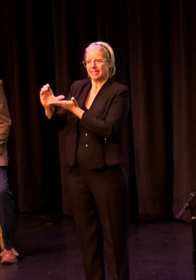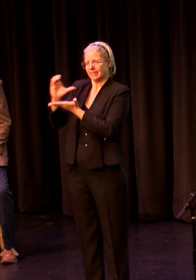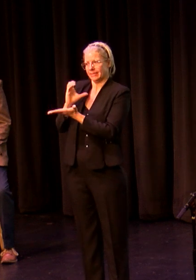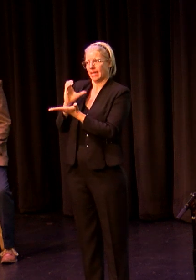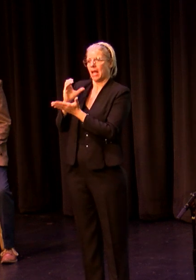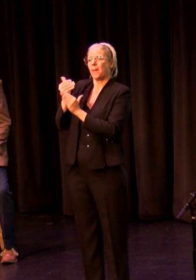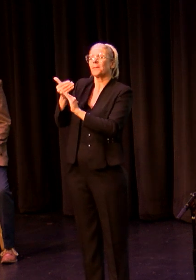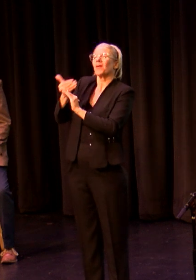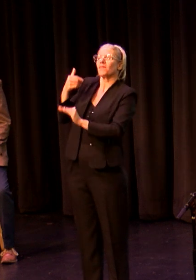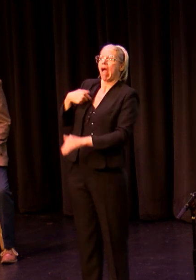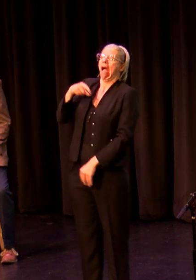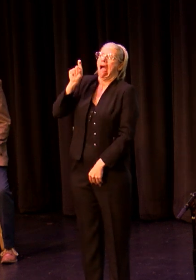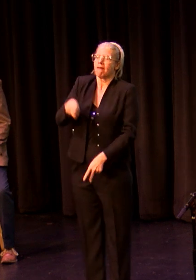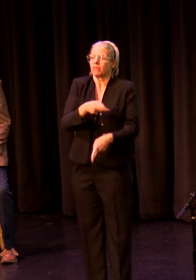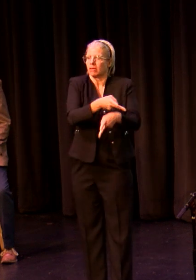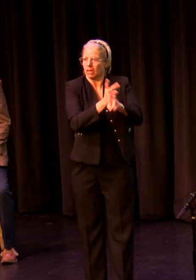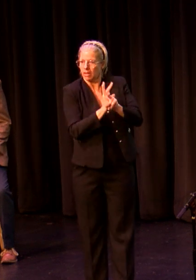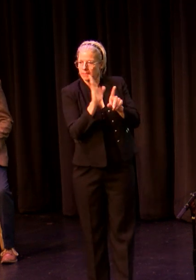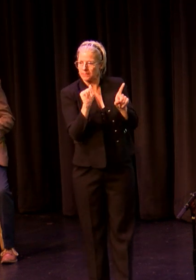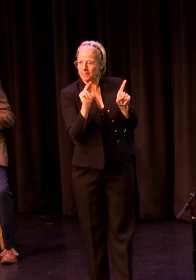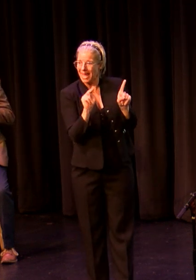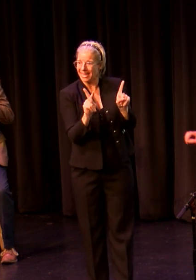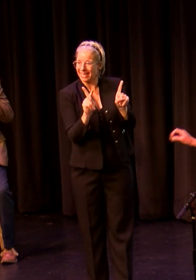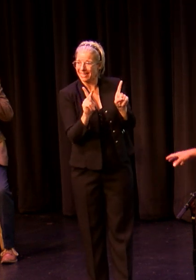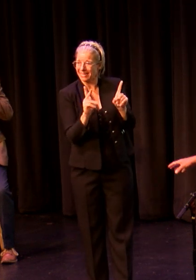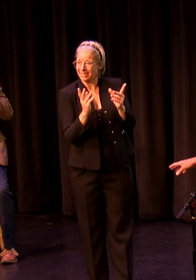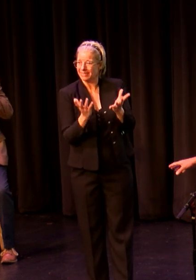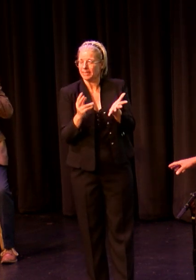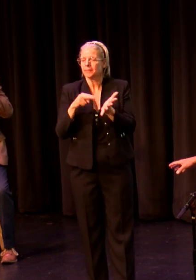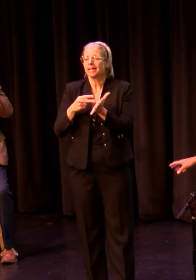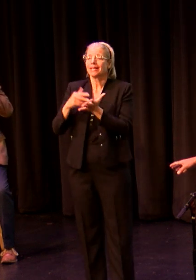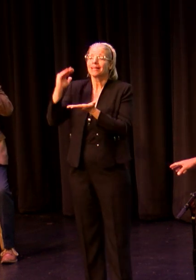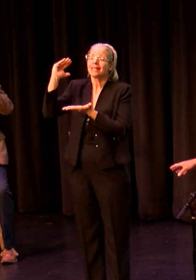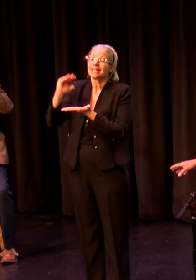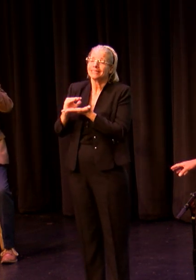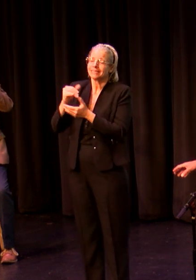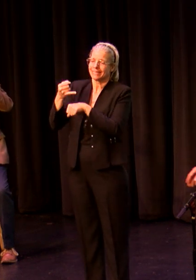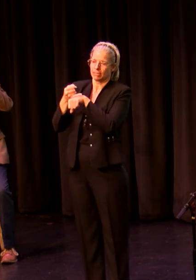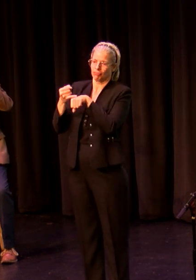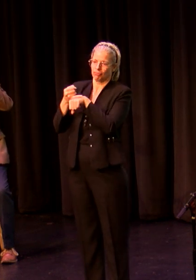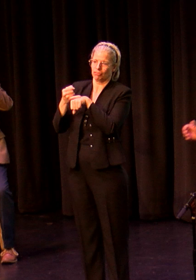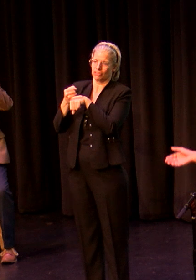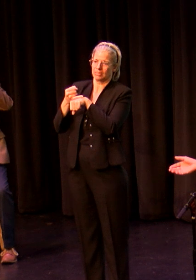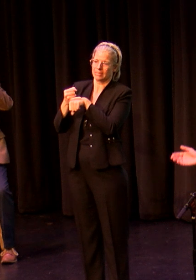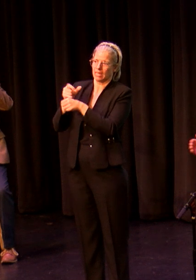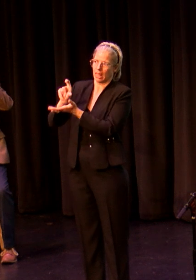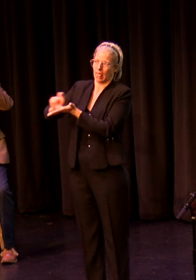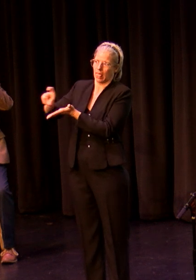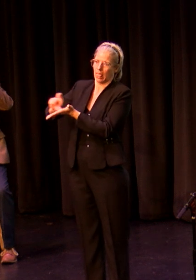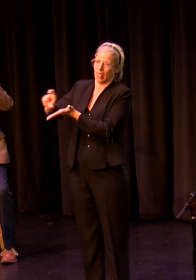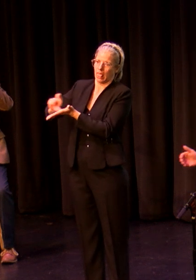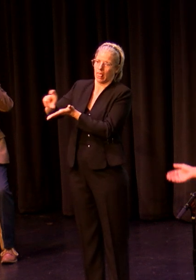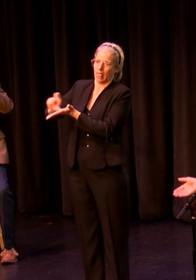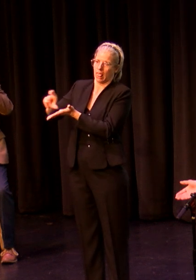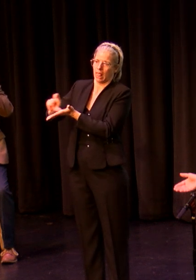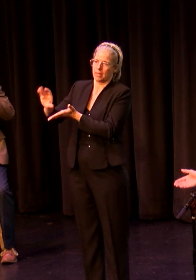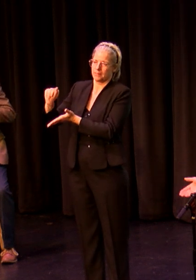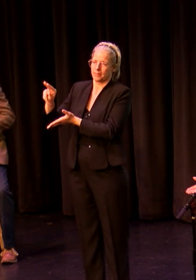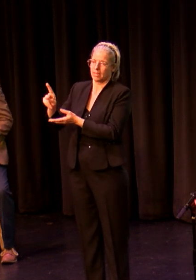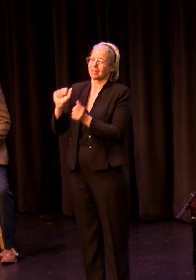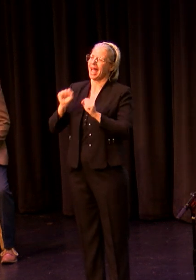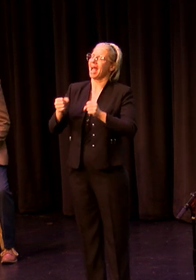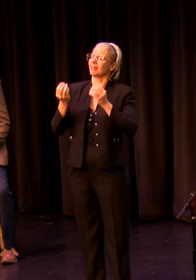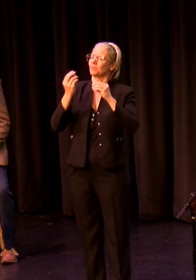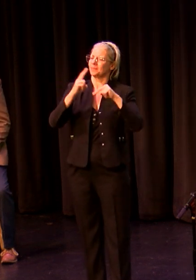bang for our buck, because that means less money going as interest to the banks. We can get more units for the same or